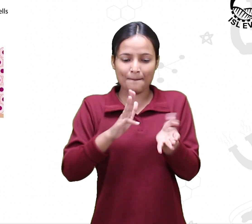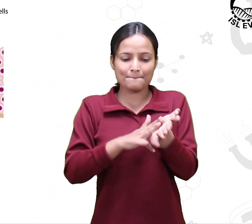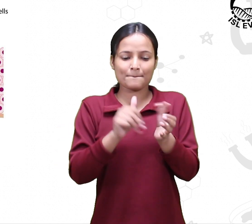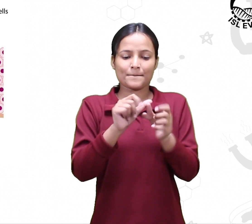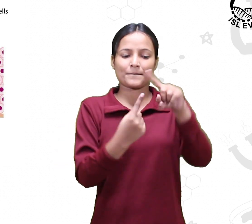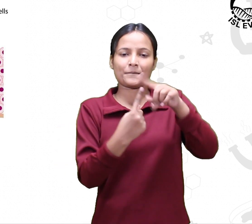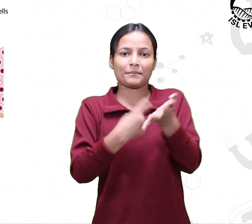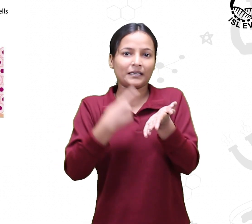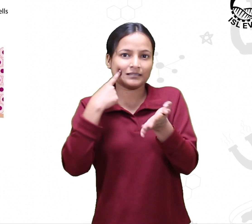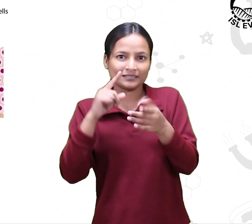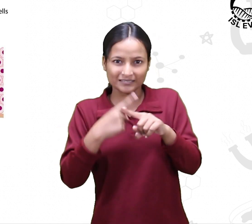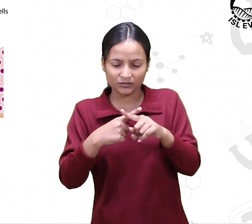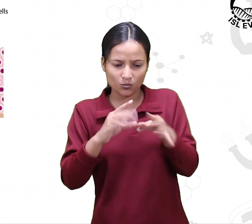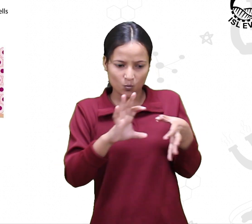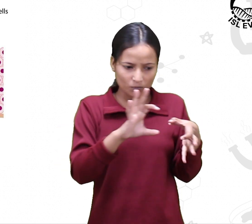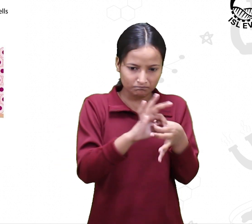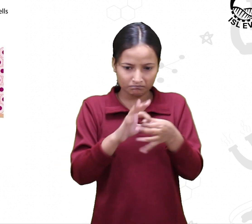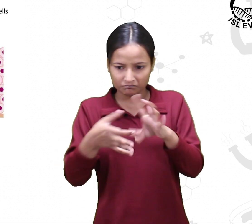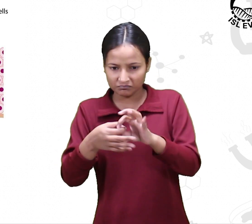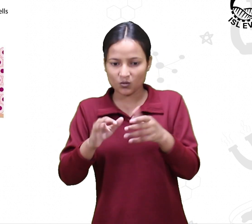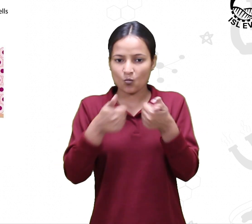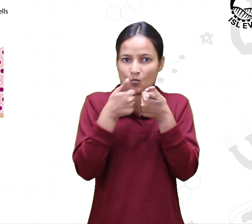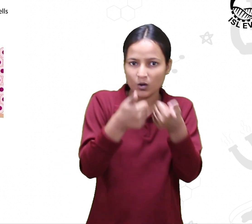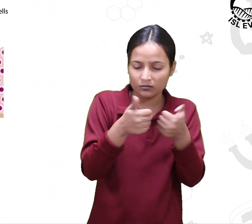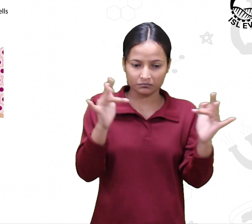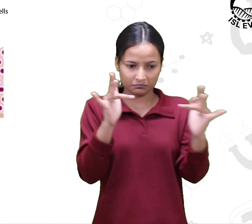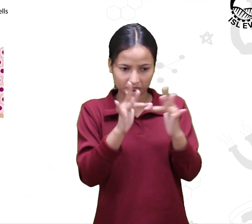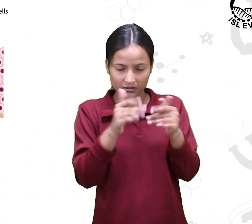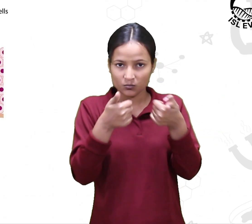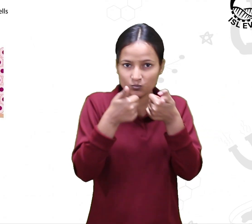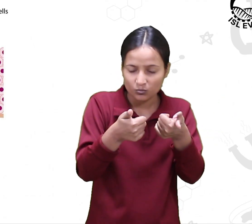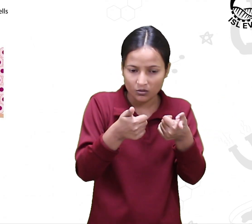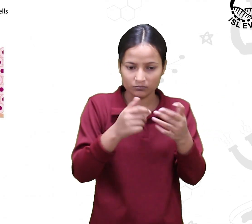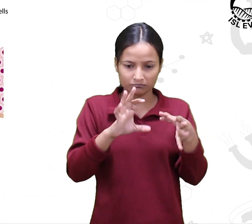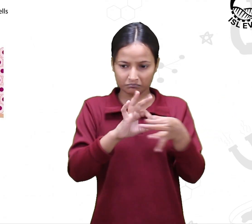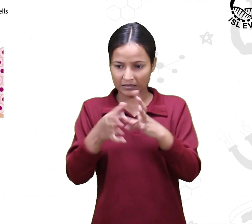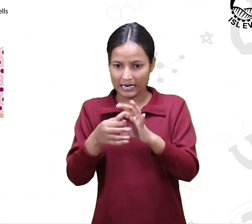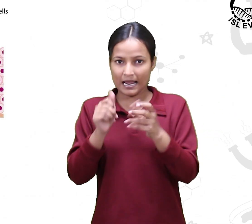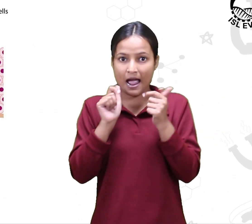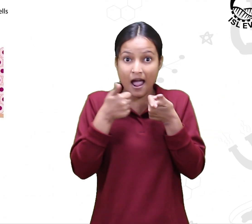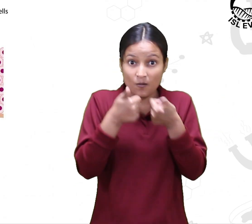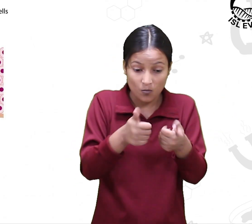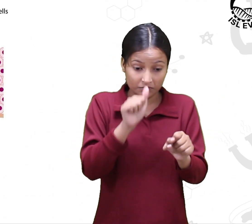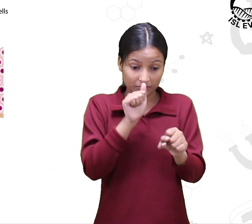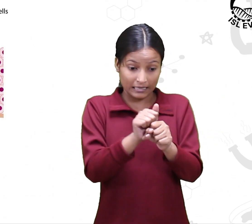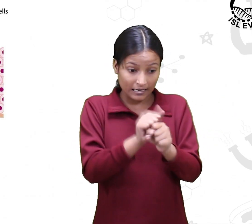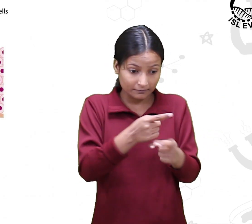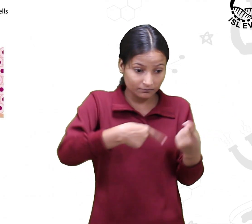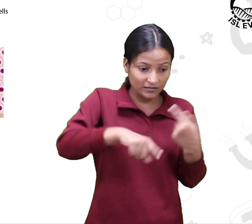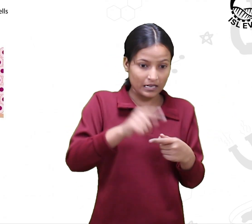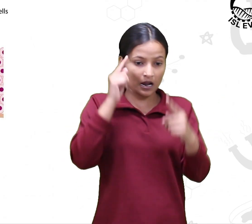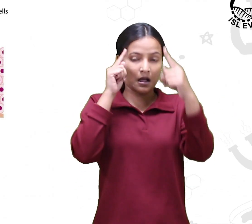and communicate with each other through signals, chemical, physical, and so on, and then decide that, okay,